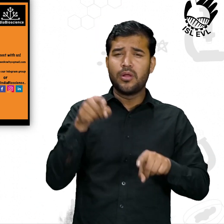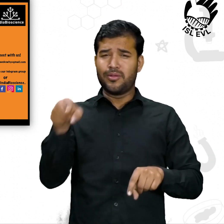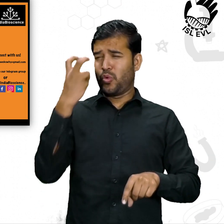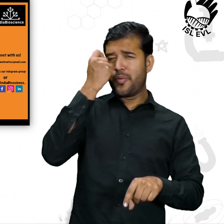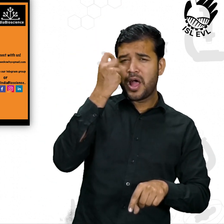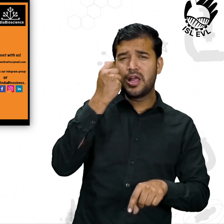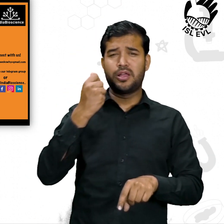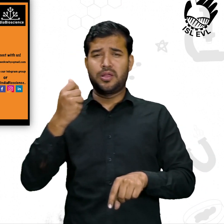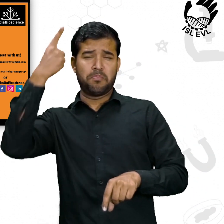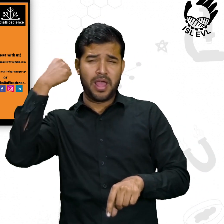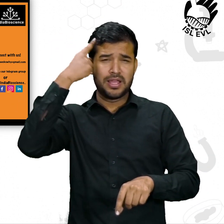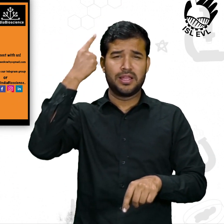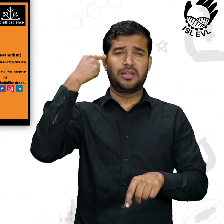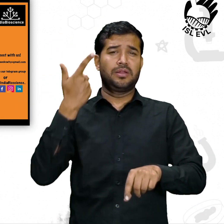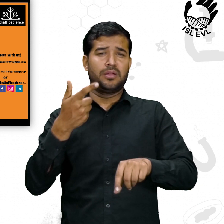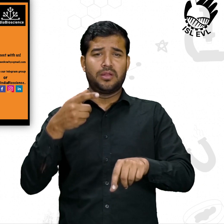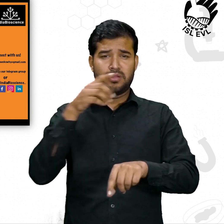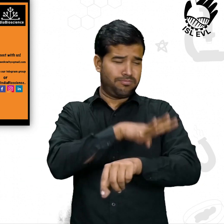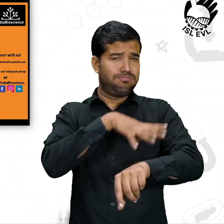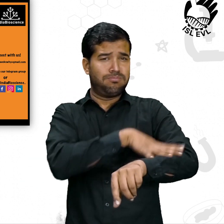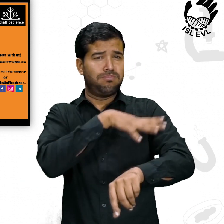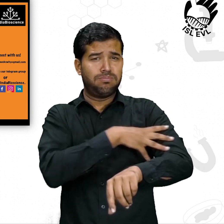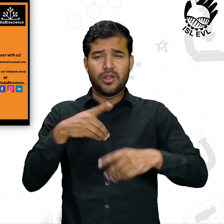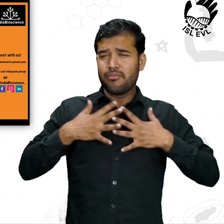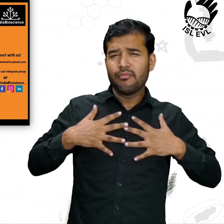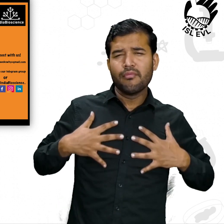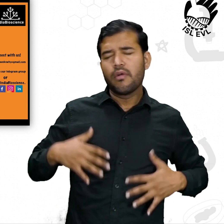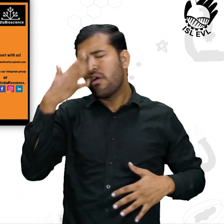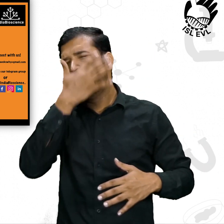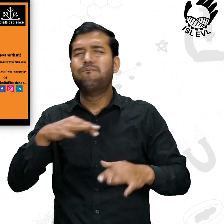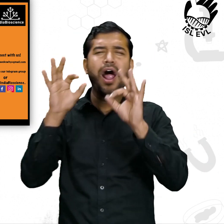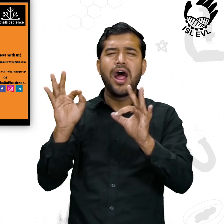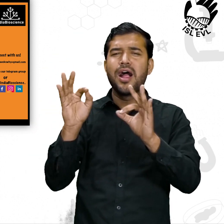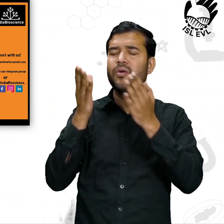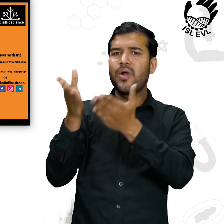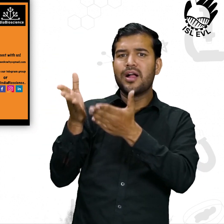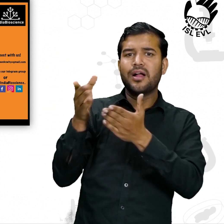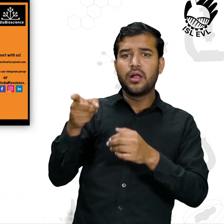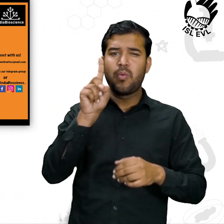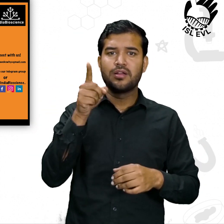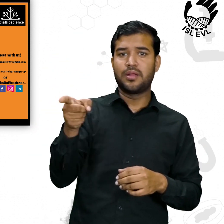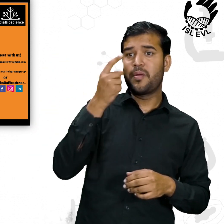oranges. Ooh, and there are two big ones. One tiny cub too is present between